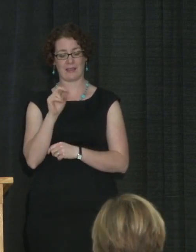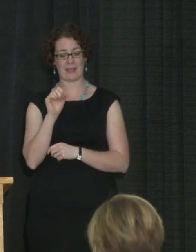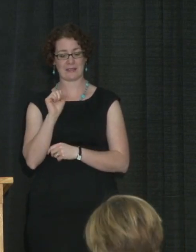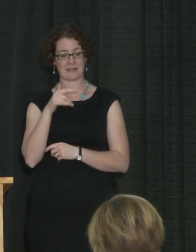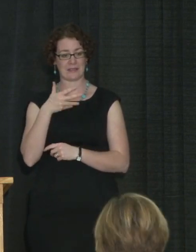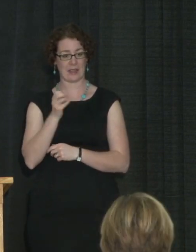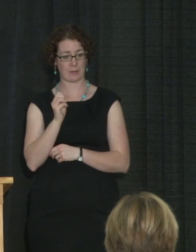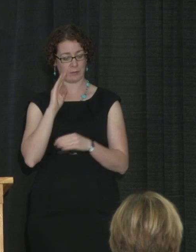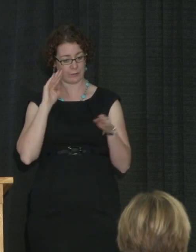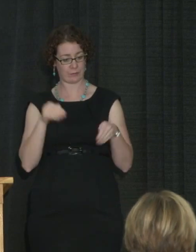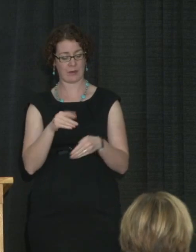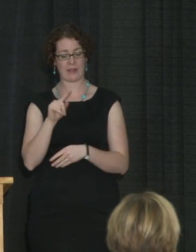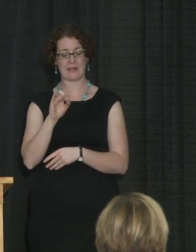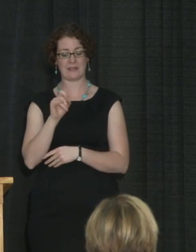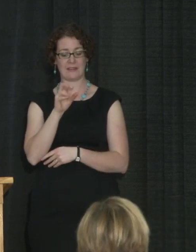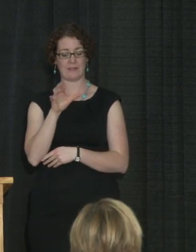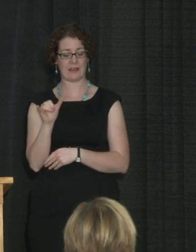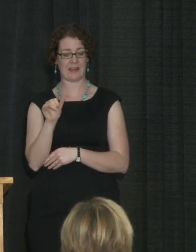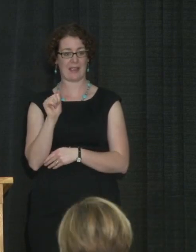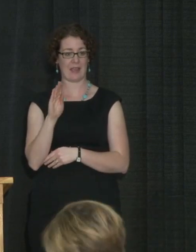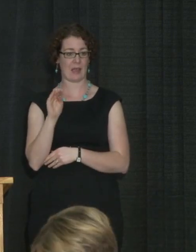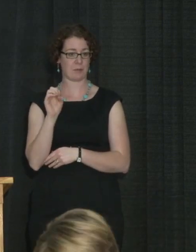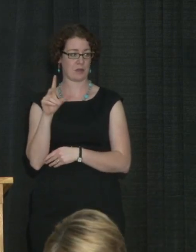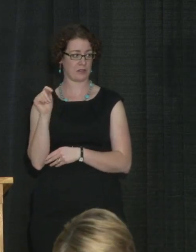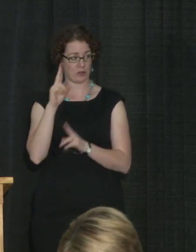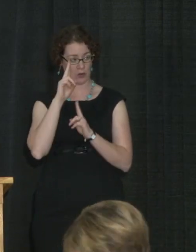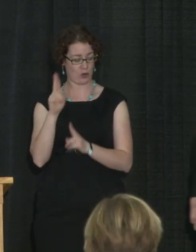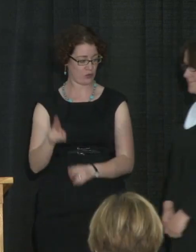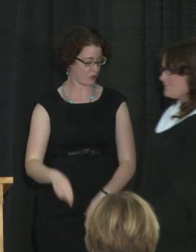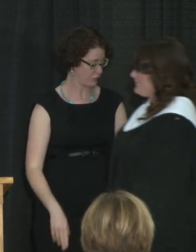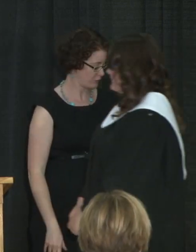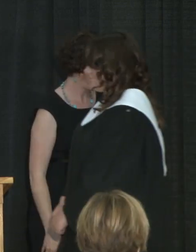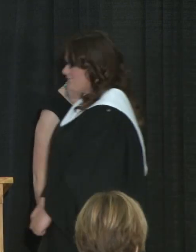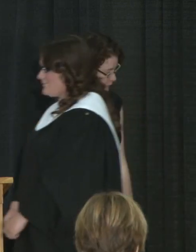concentration, Tiffany Abbott, honors.